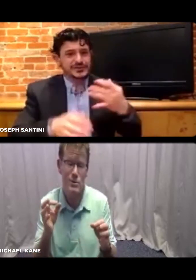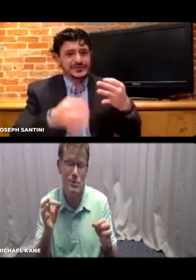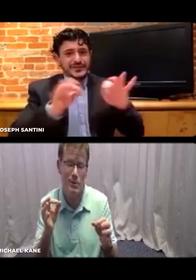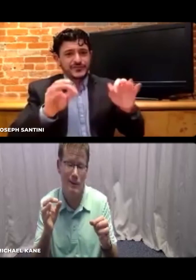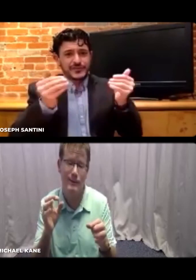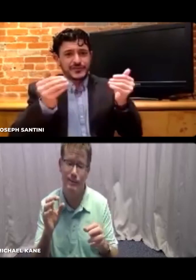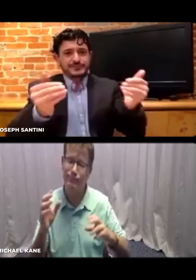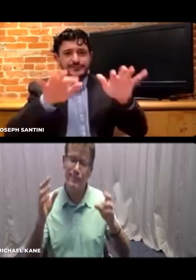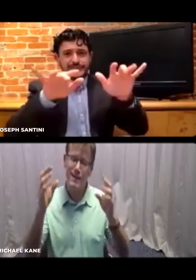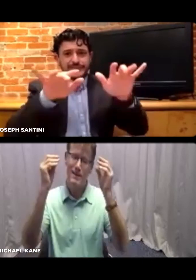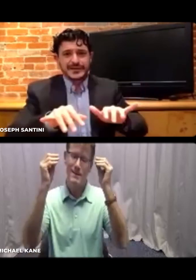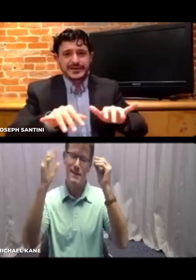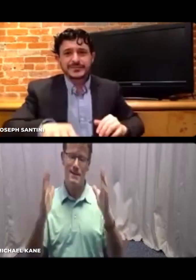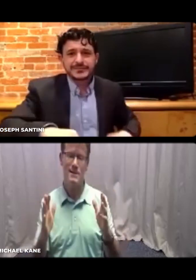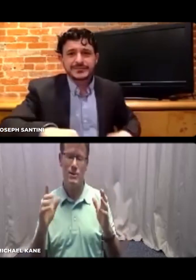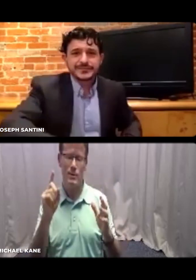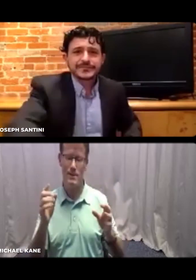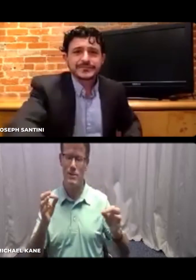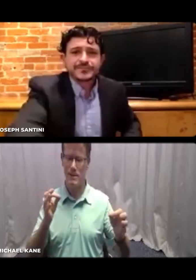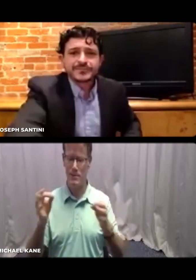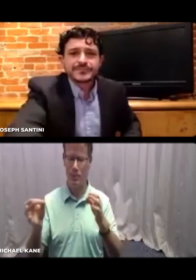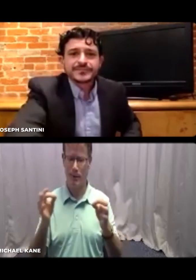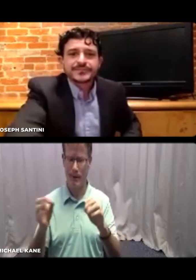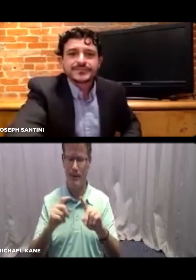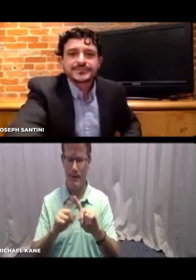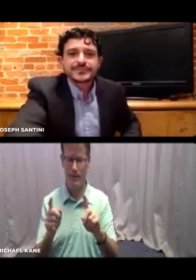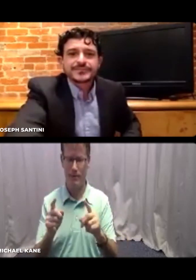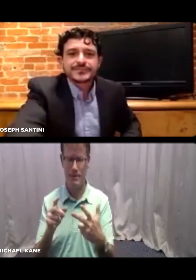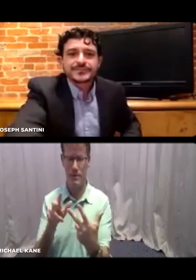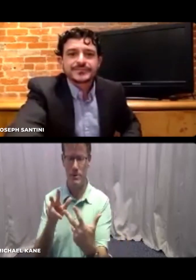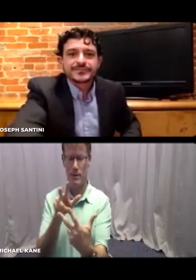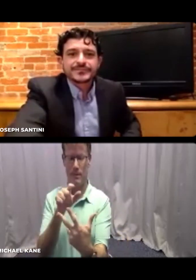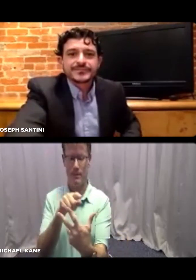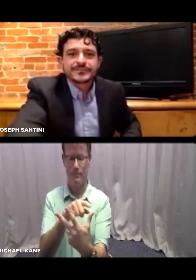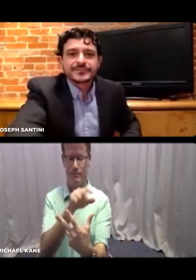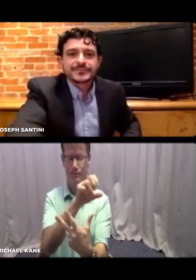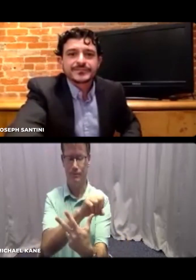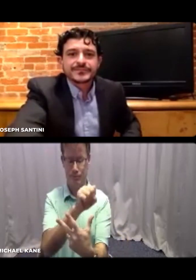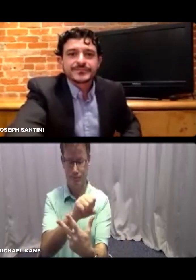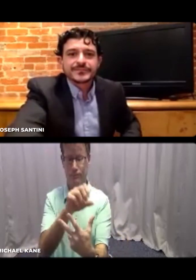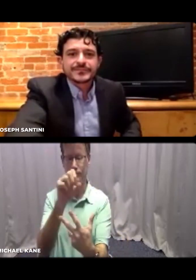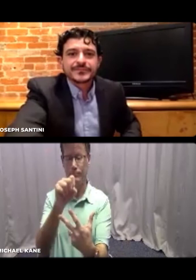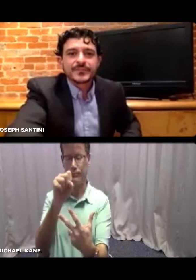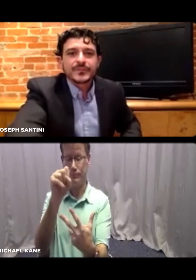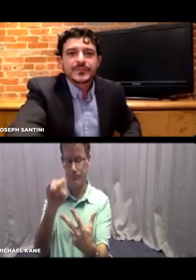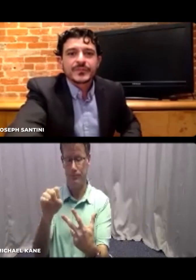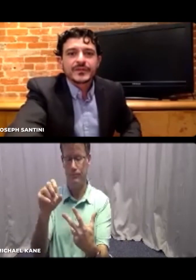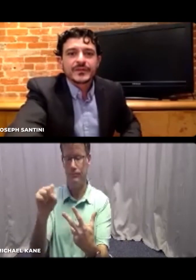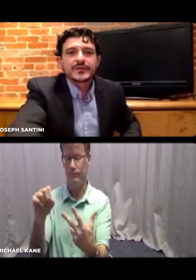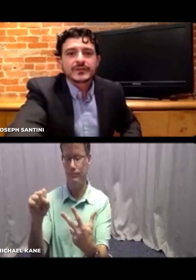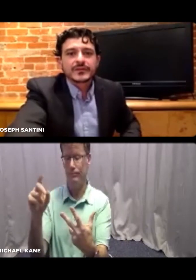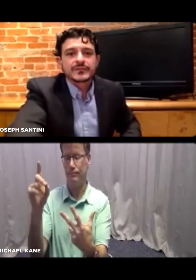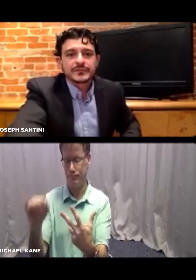students? Well, teachers are responsible to explain the difference between Social